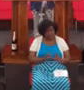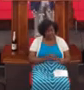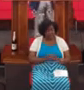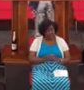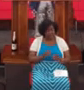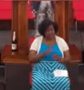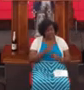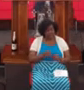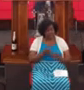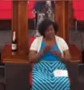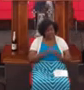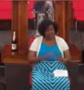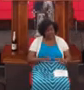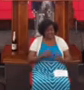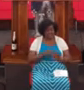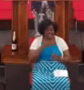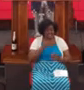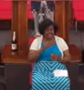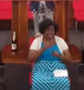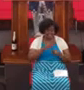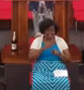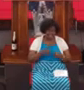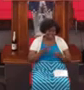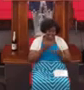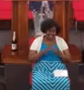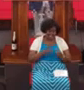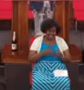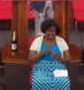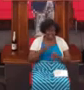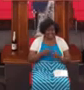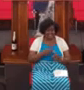Guess how quiet it is, and guess how quiet it was then.